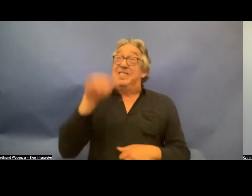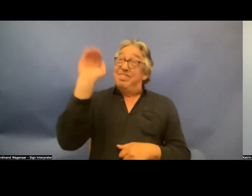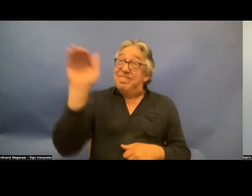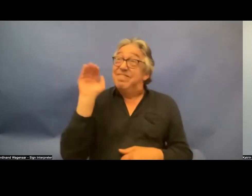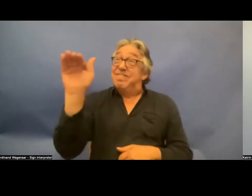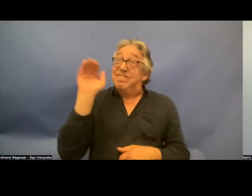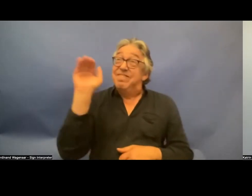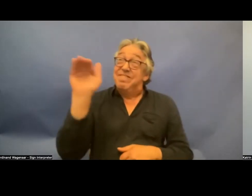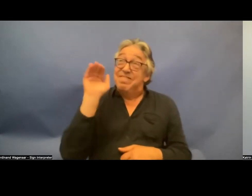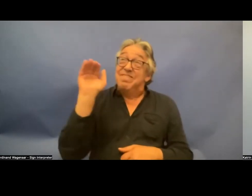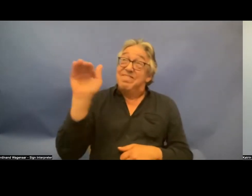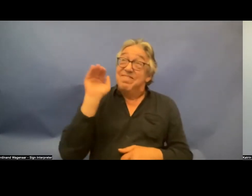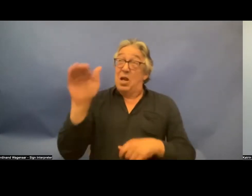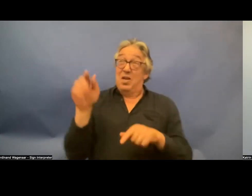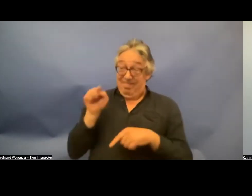regarding